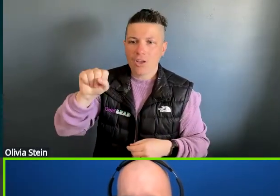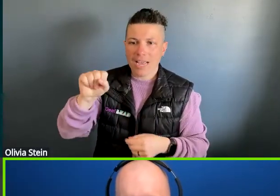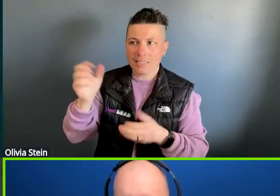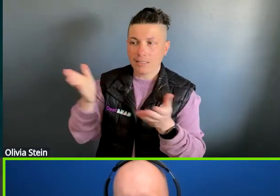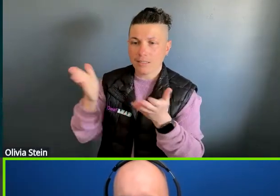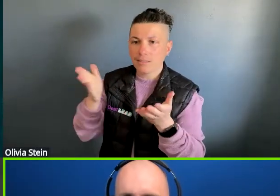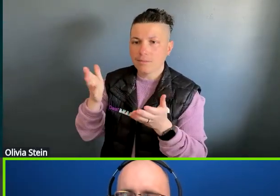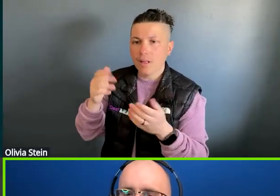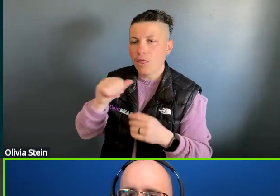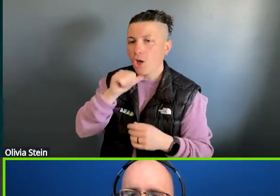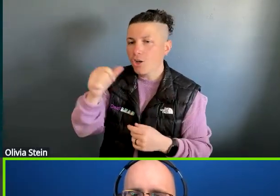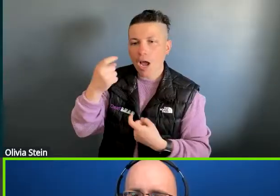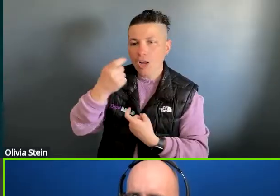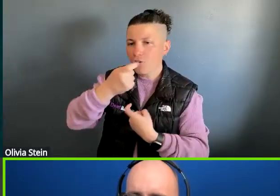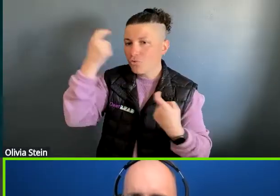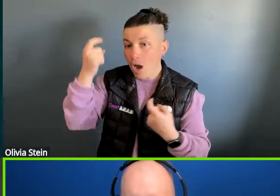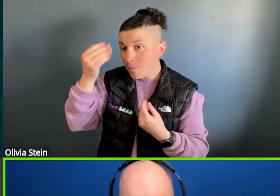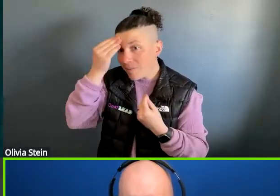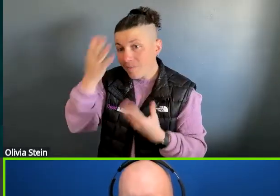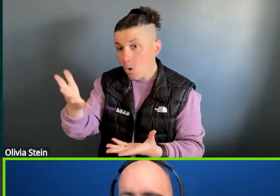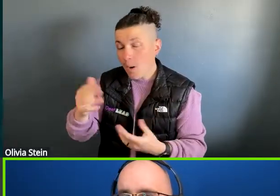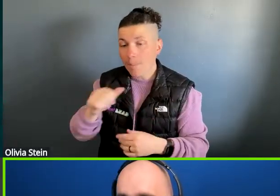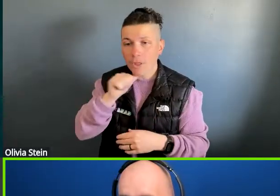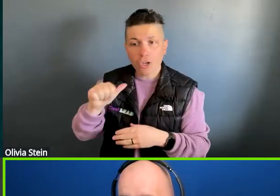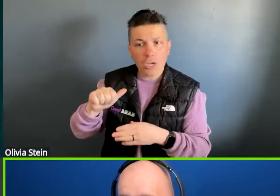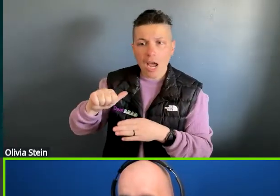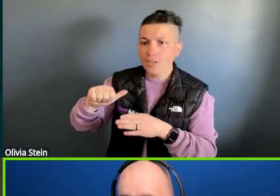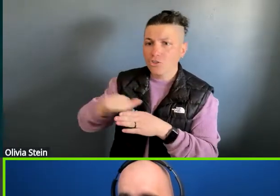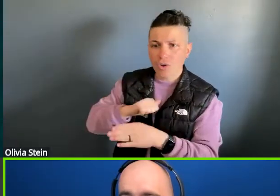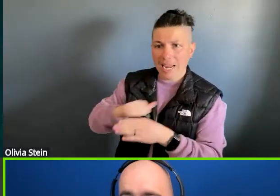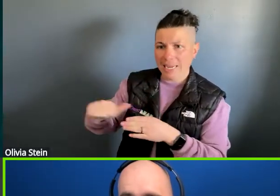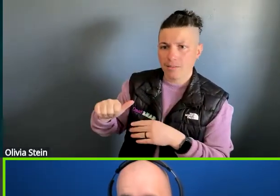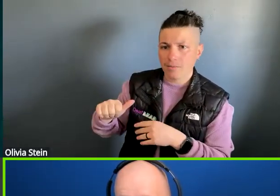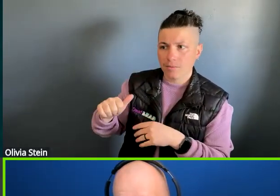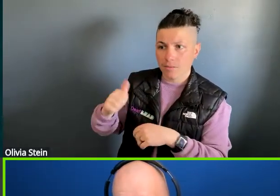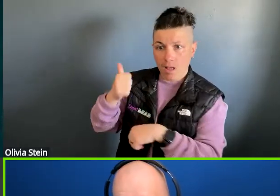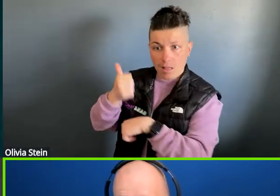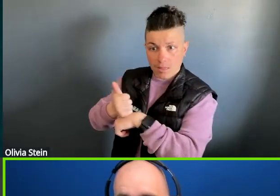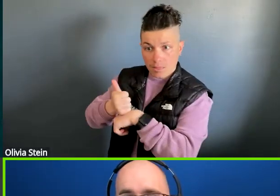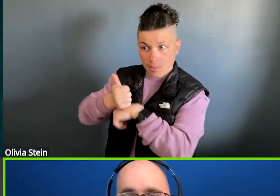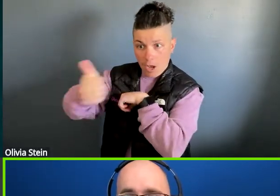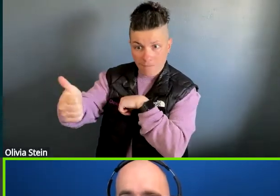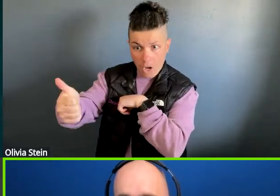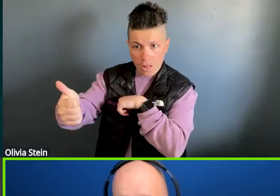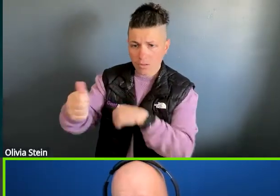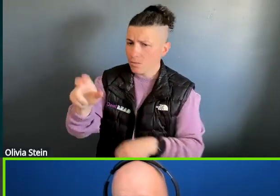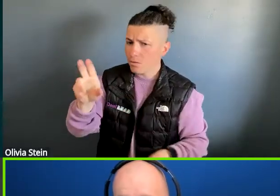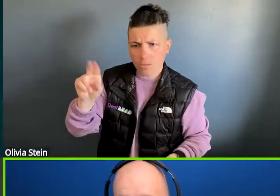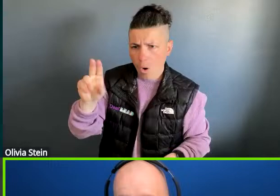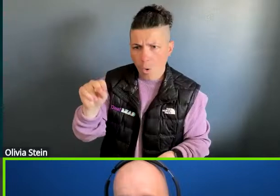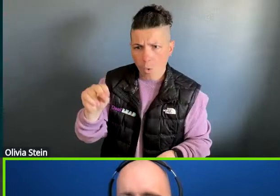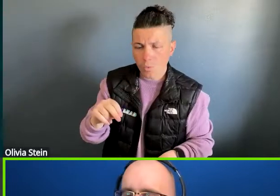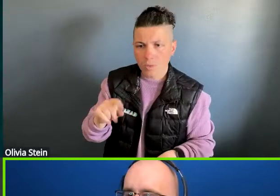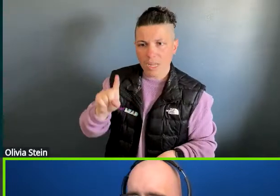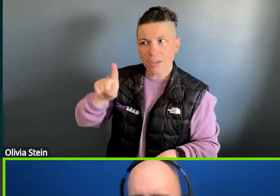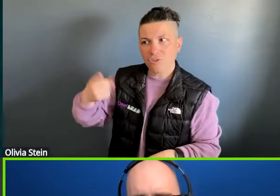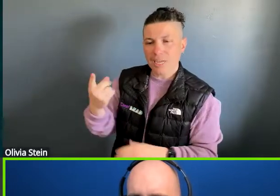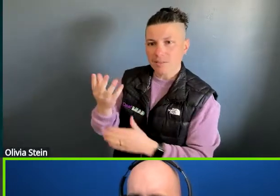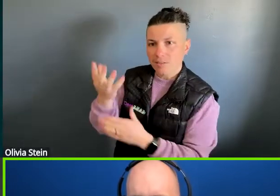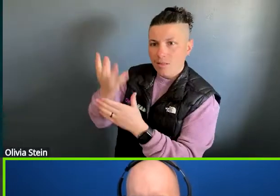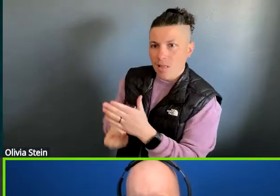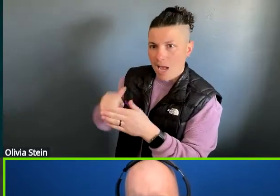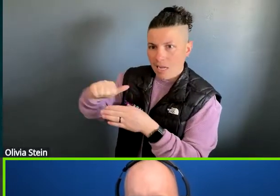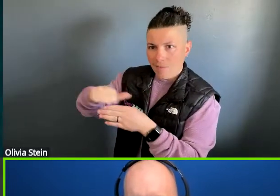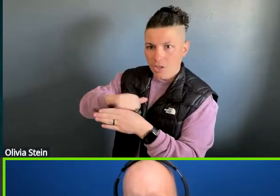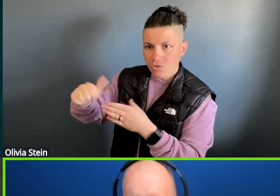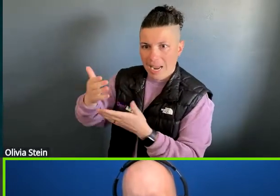in the community, in the VRS sphere. They may not always be trauma informed. They're not always trained in this. And this is not to